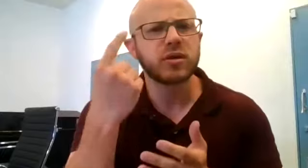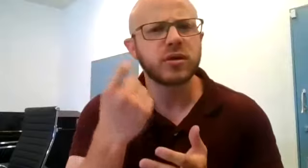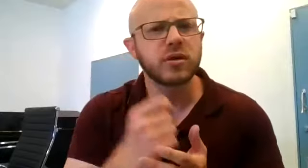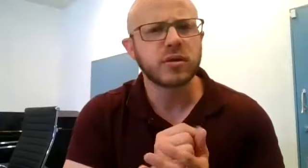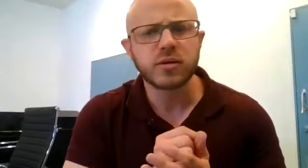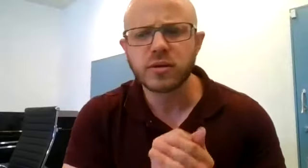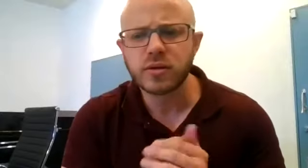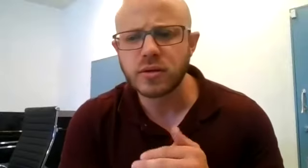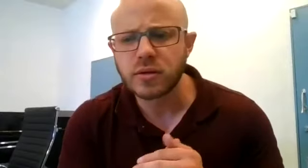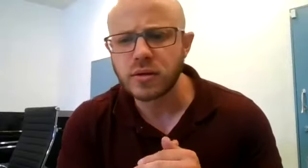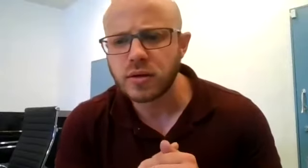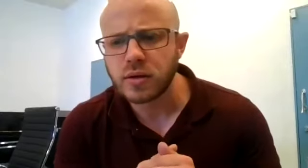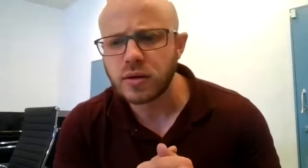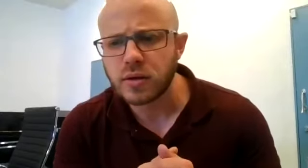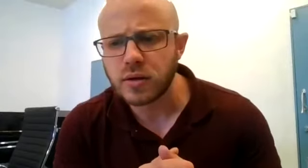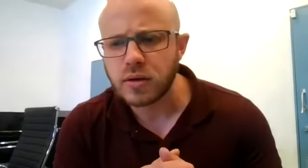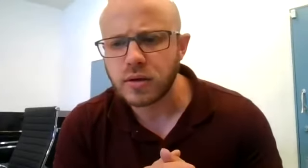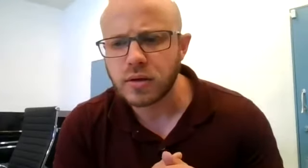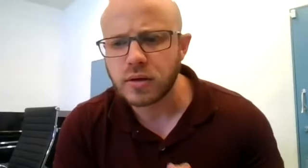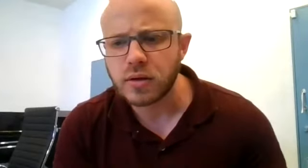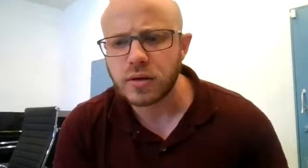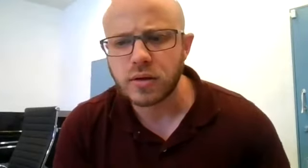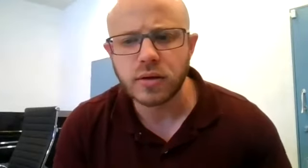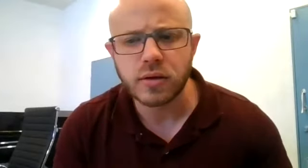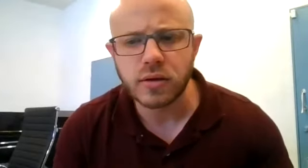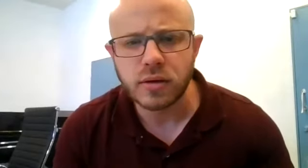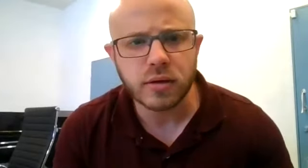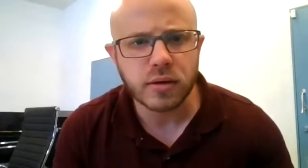Help me understand what you're asking. I'm not really clear.